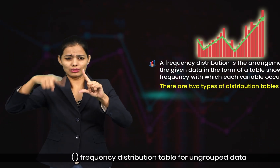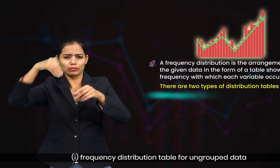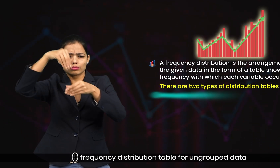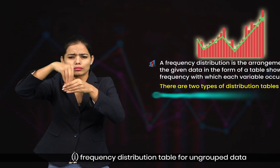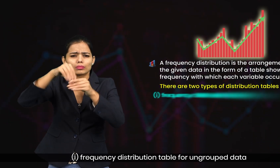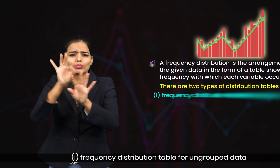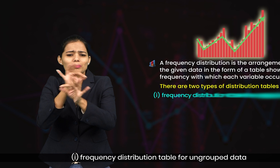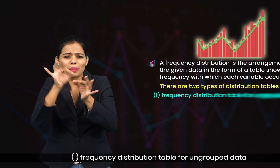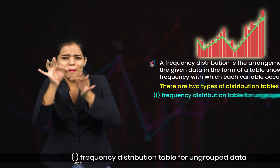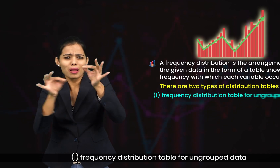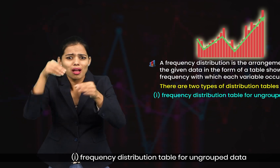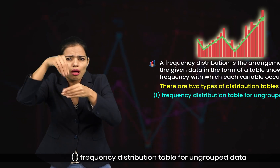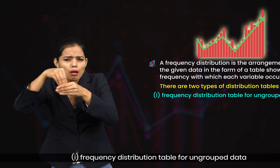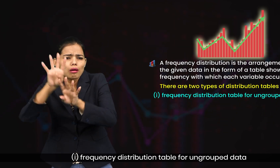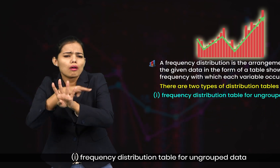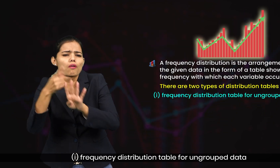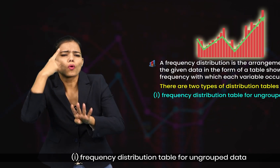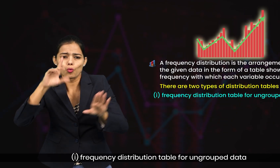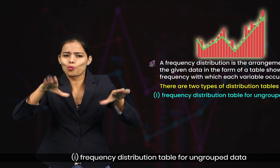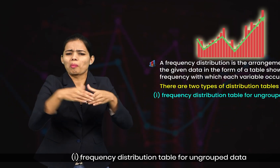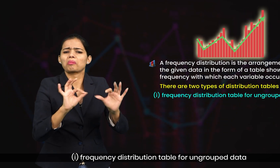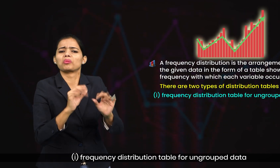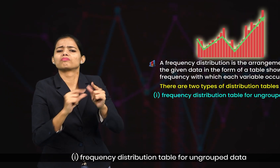frequency distribution table for ungrouped data